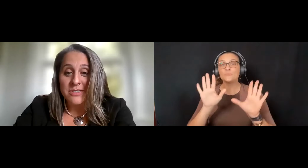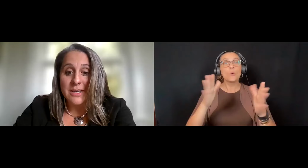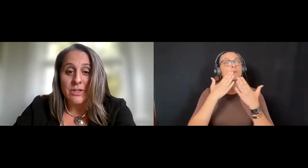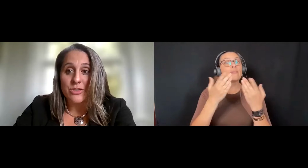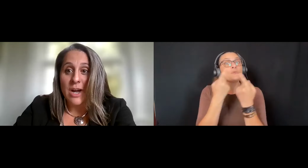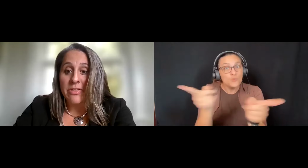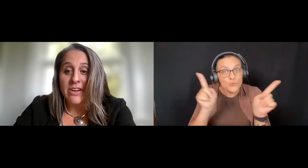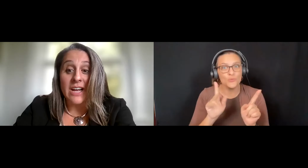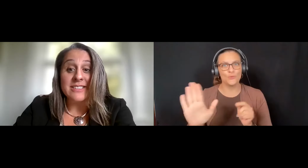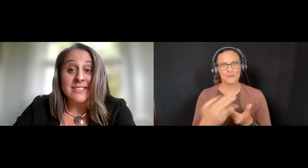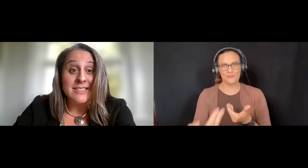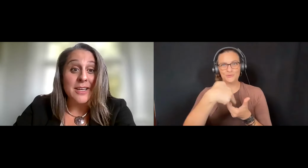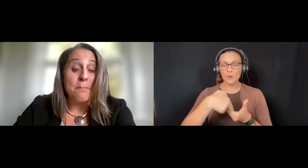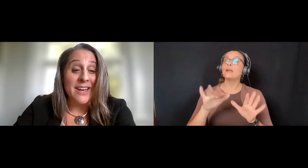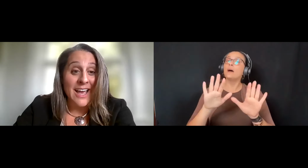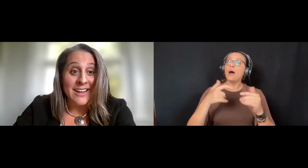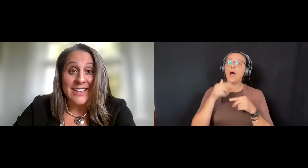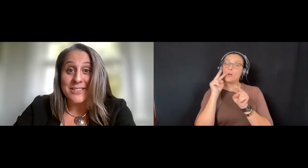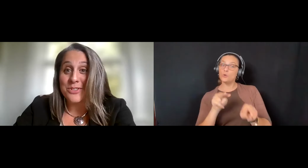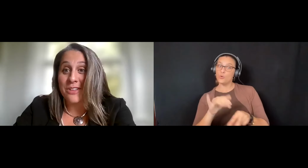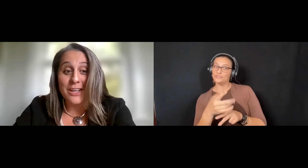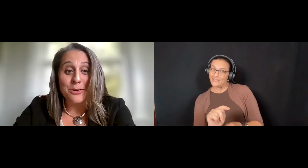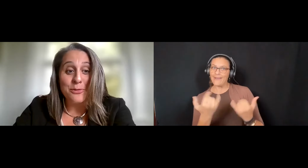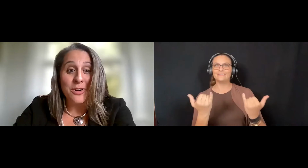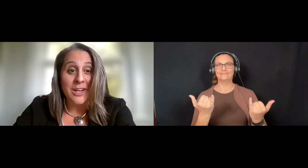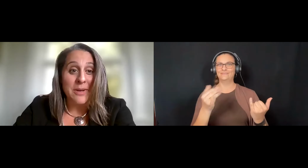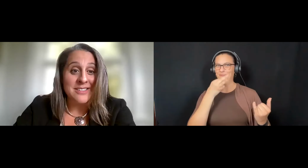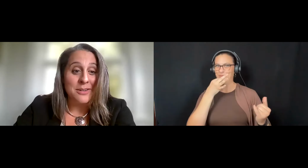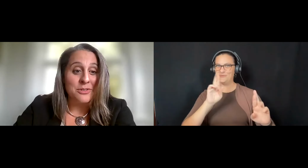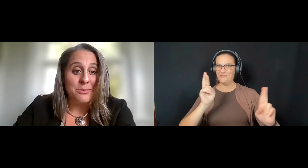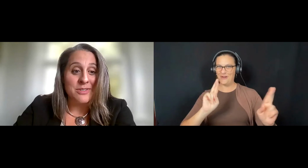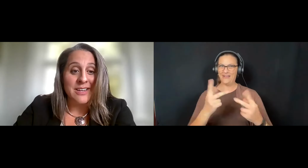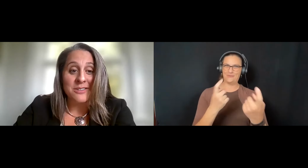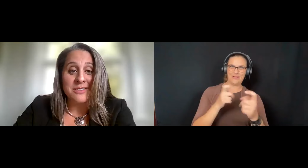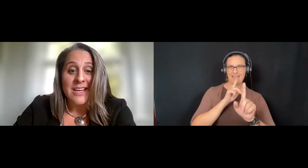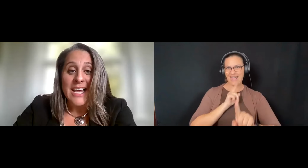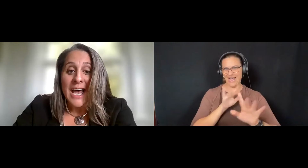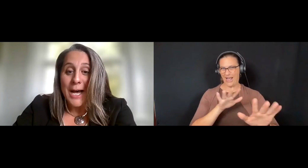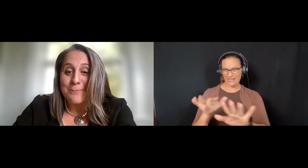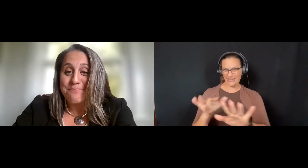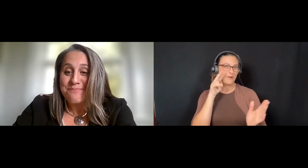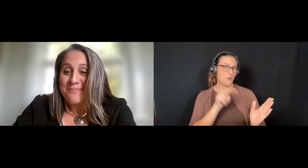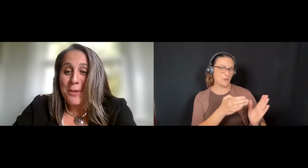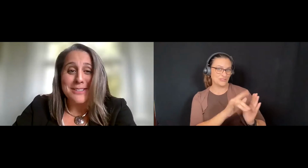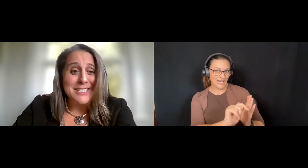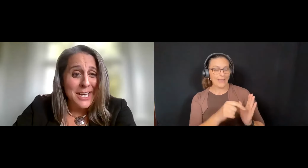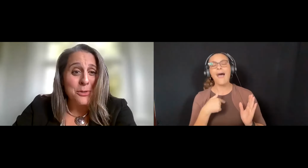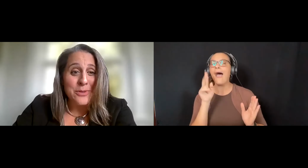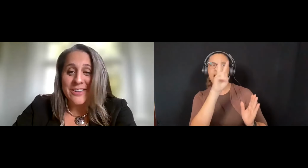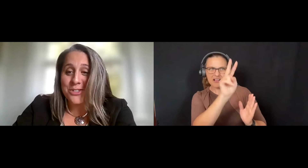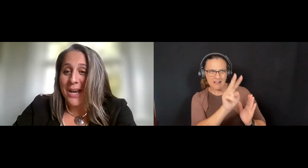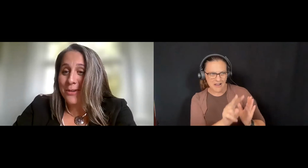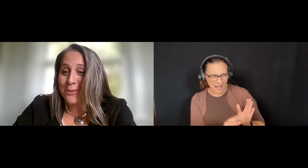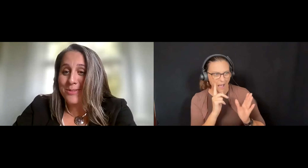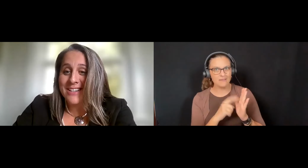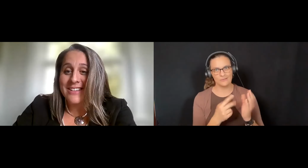has questions they want to drop in there. I did see many accolades, which I thank you for, and I pass that on to the presenters. Because I doubt you